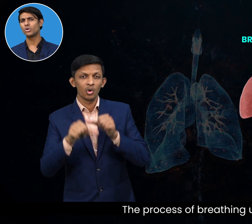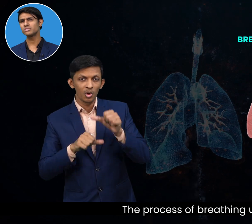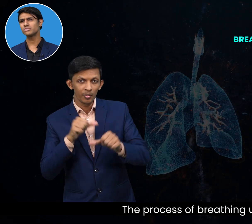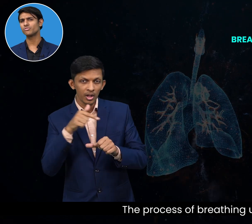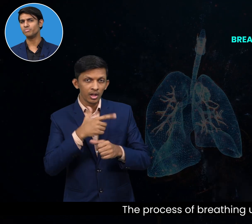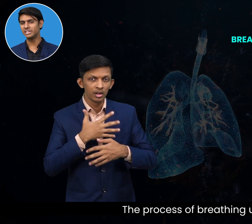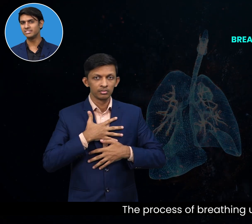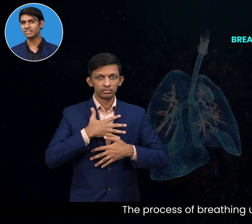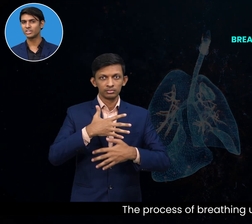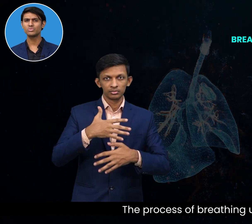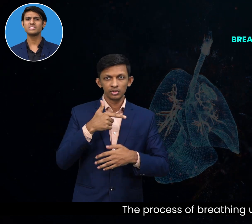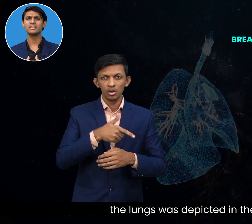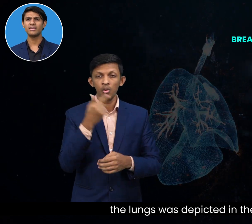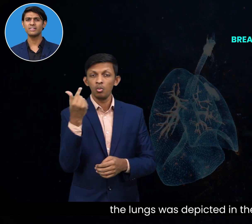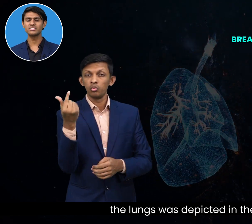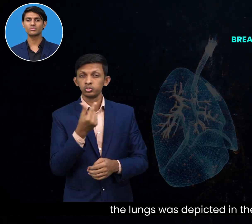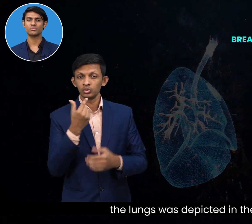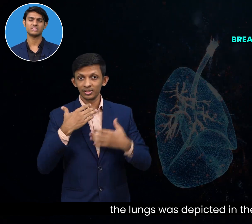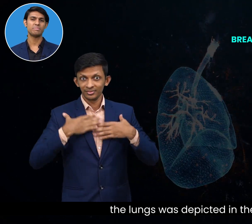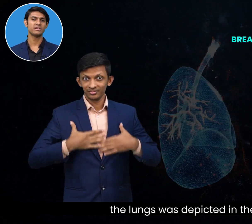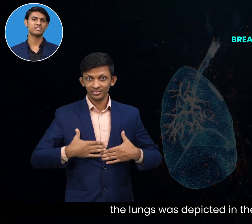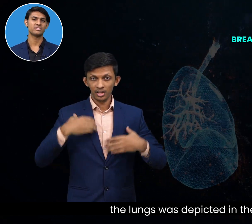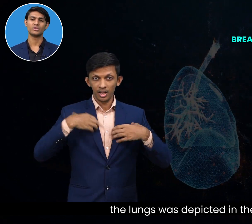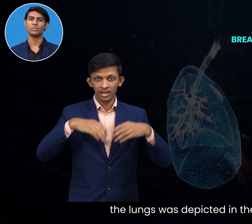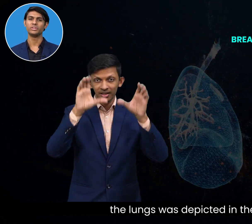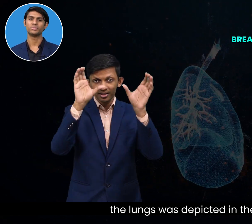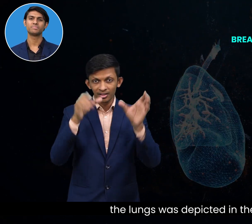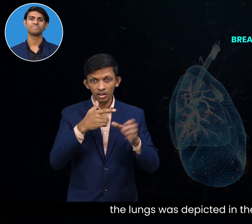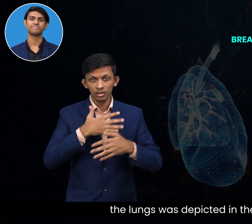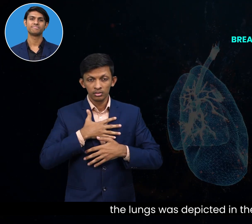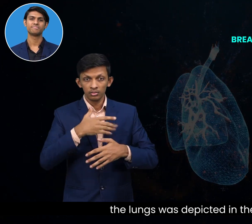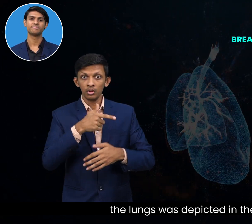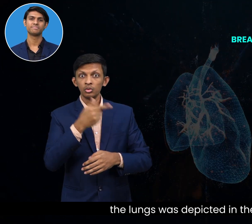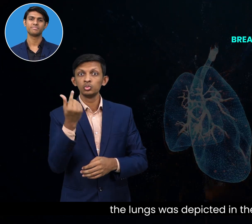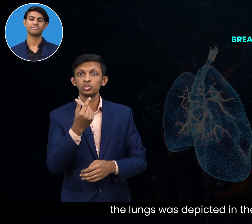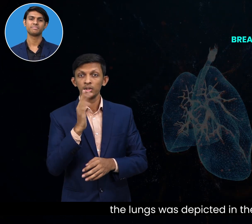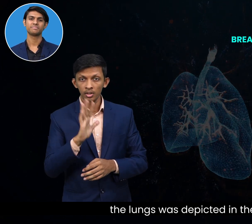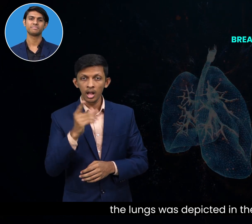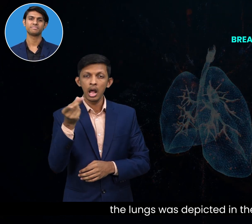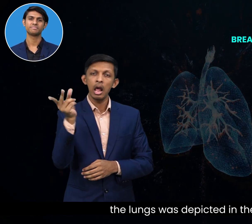The process of breathing using the lungs was depicted in the video.